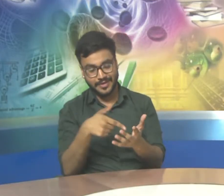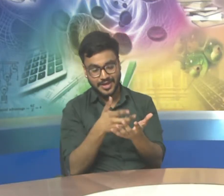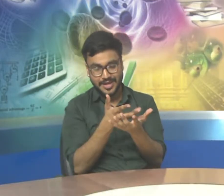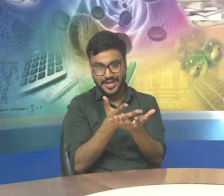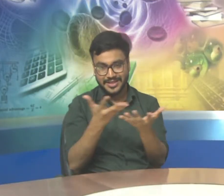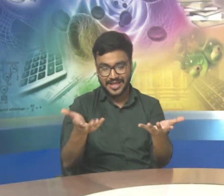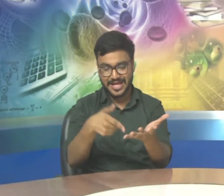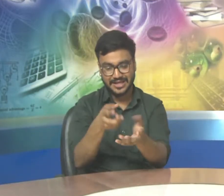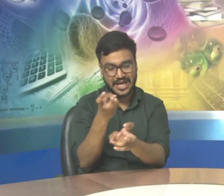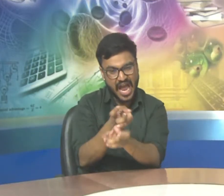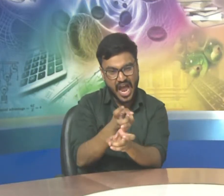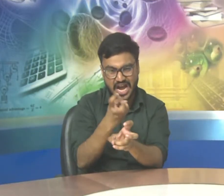backward.